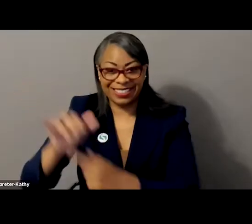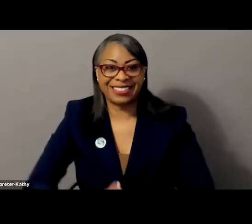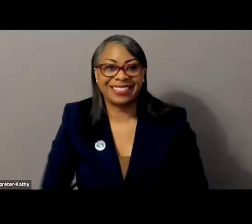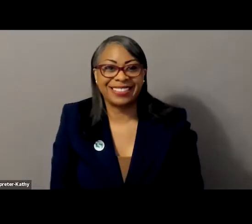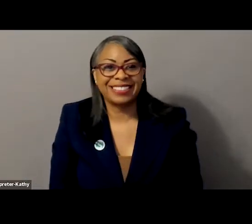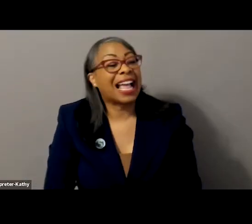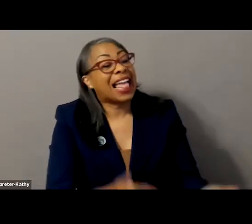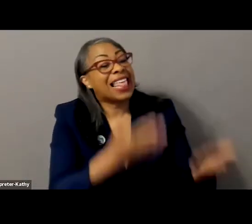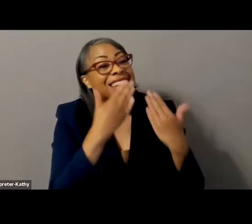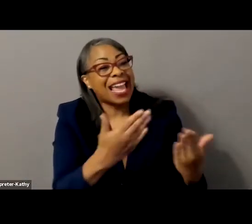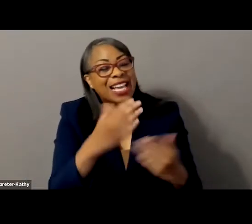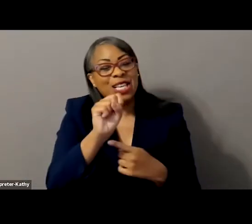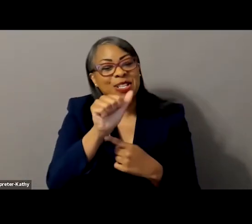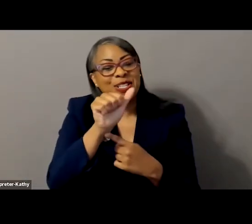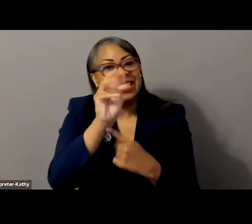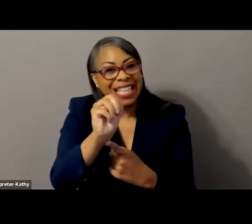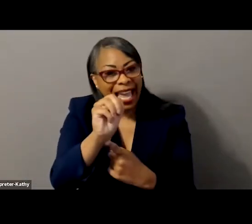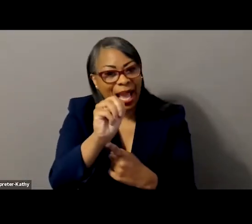Thank you, Sam.